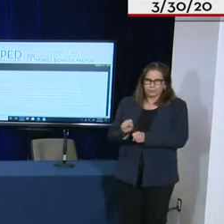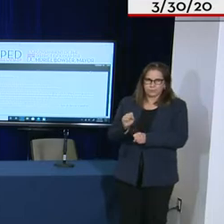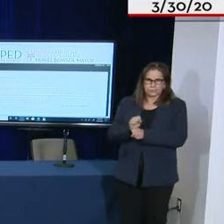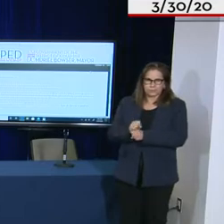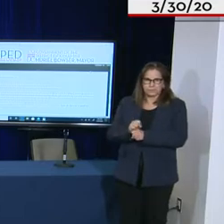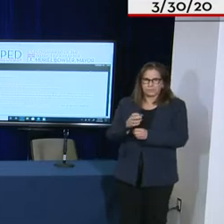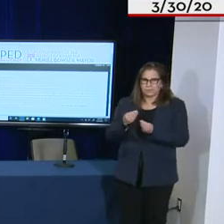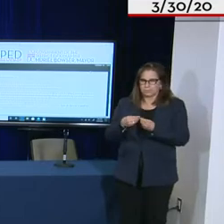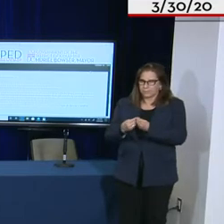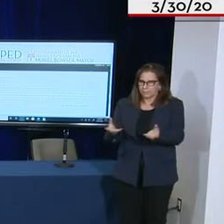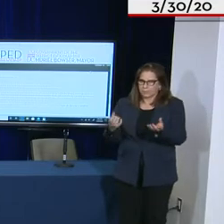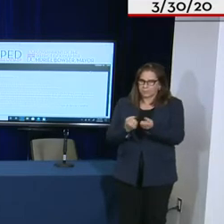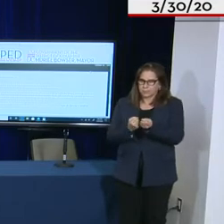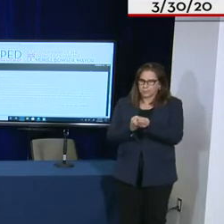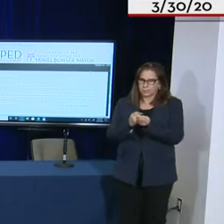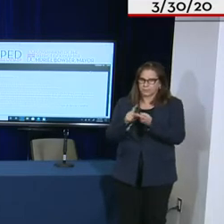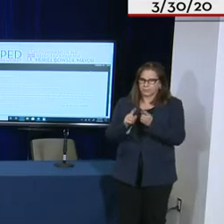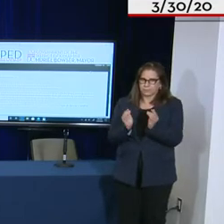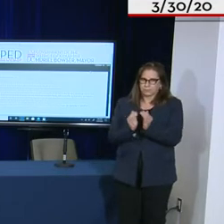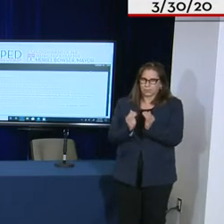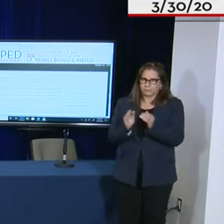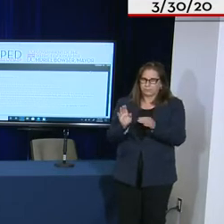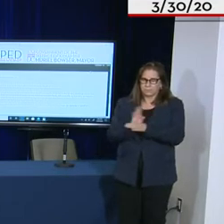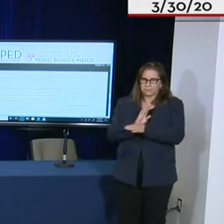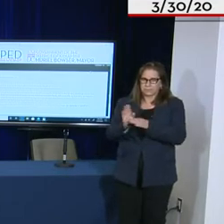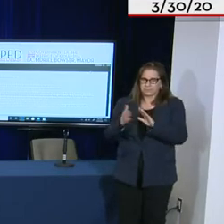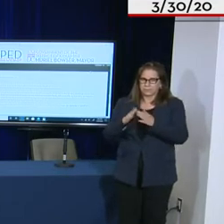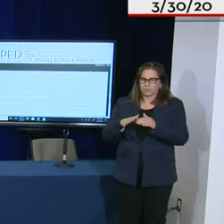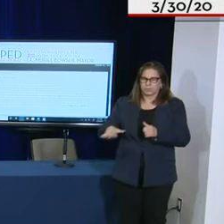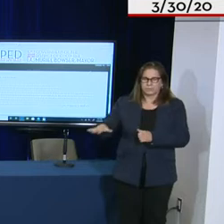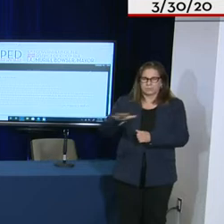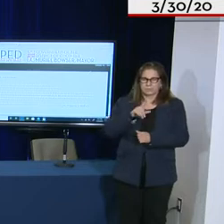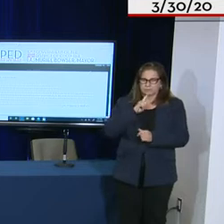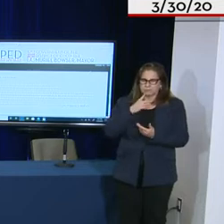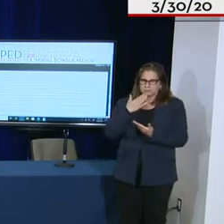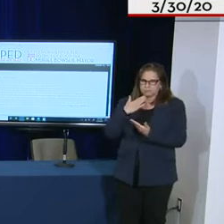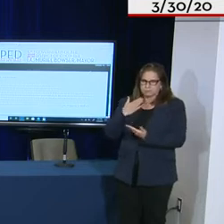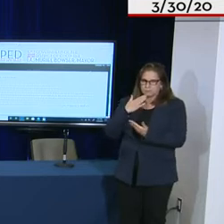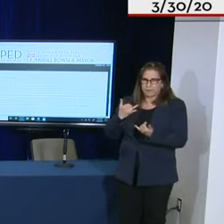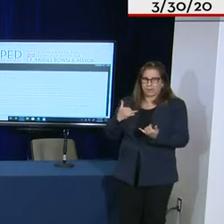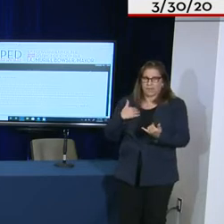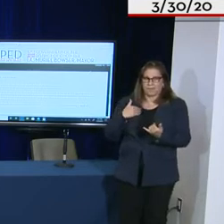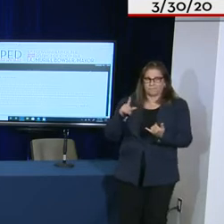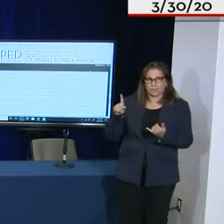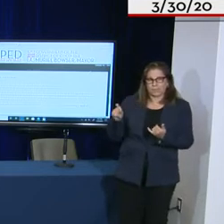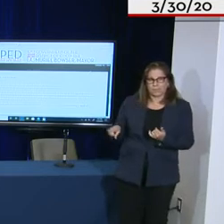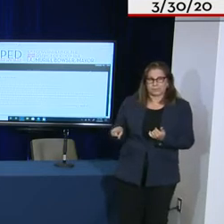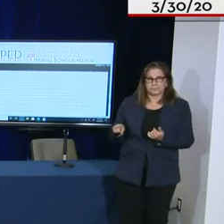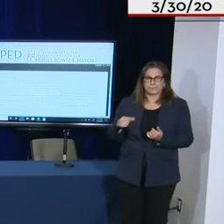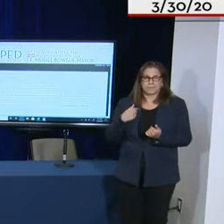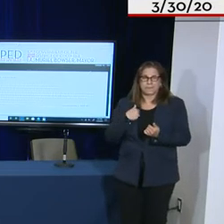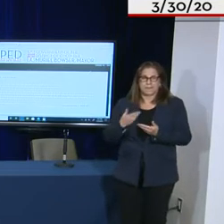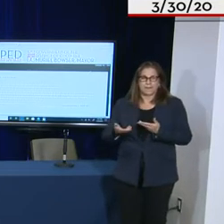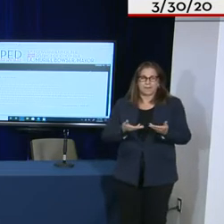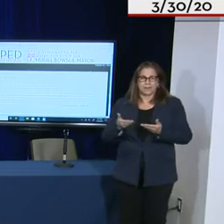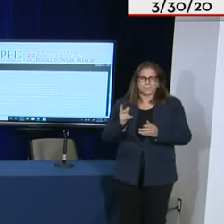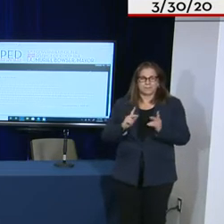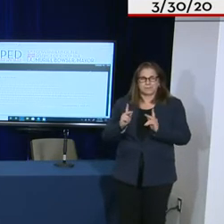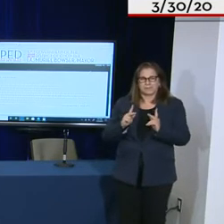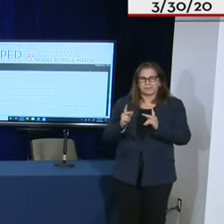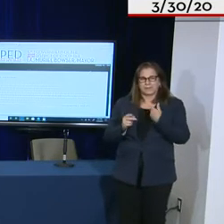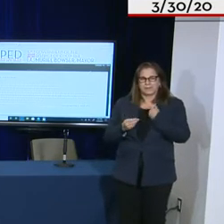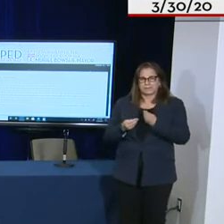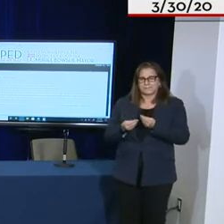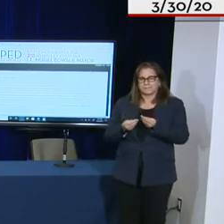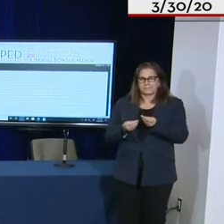to the small business community. My question goes for businesses who hire their employees as 1099 contract workers and